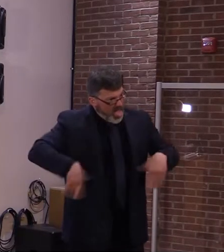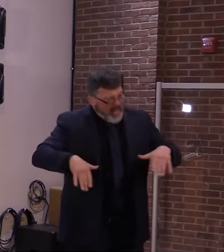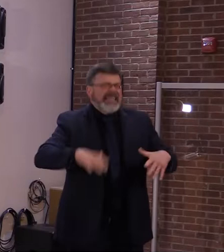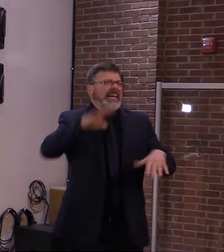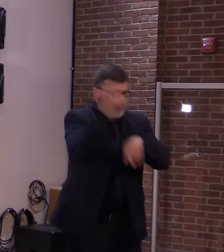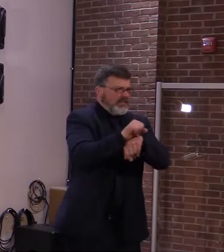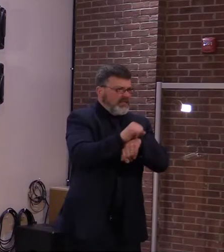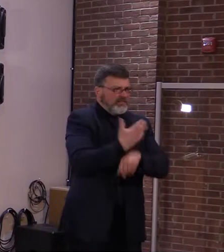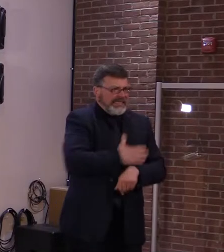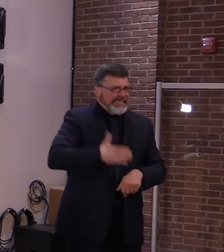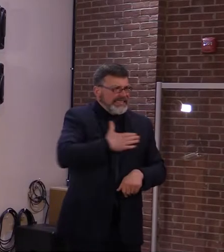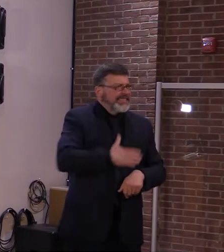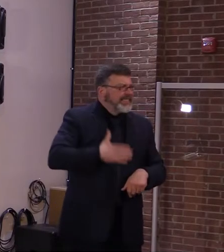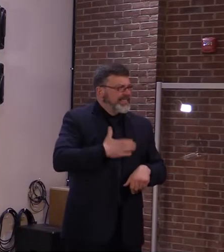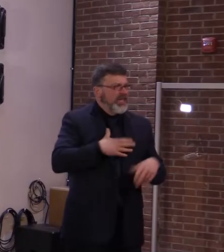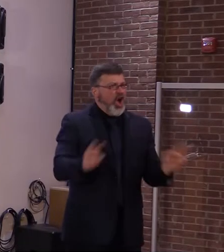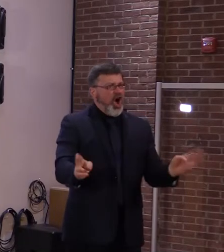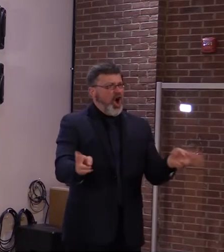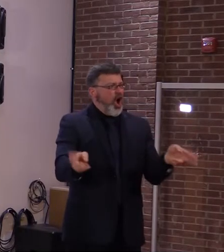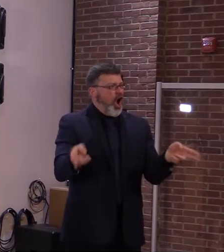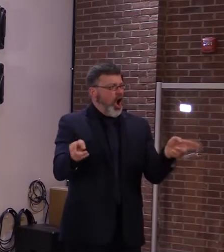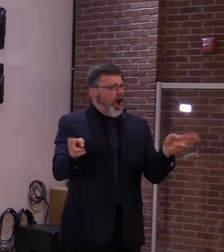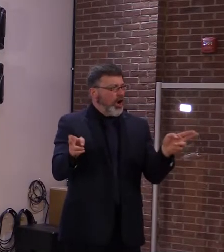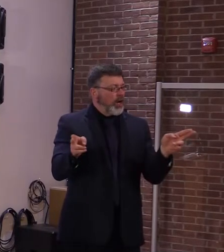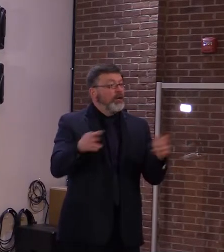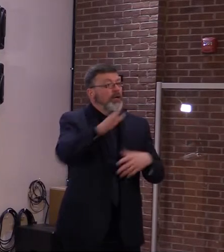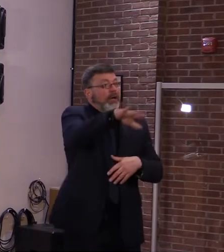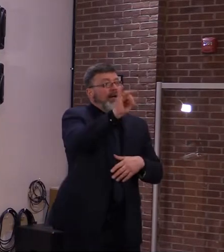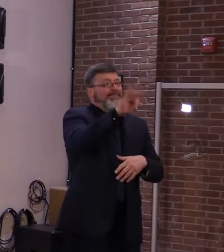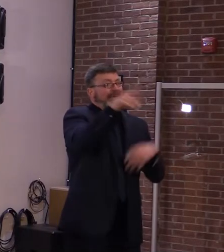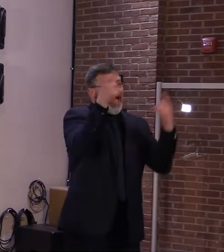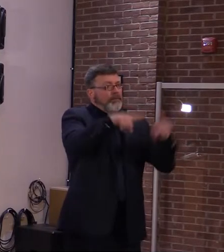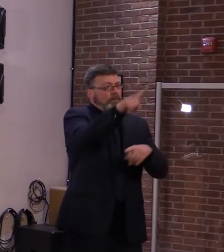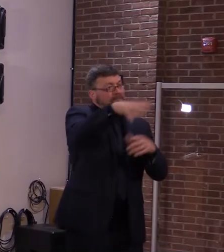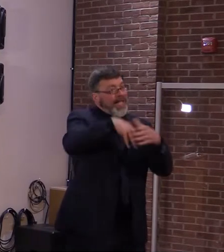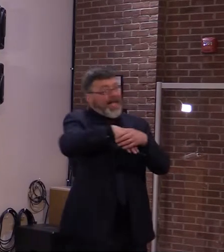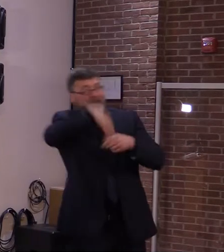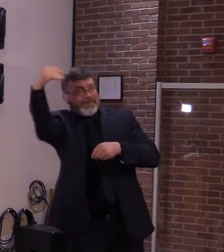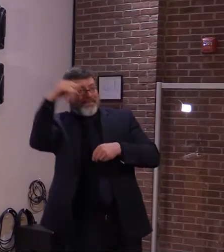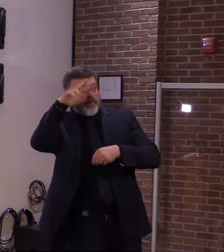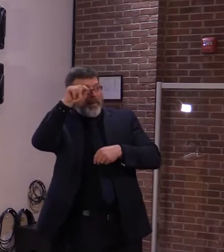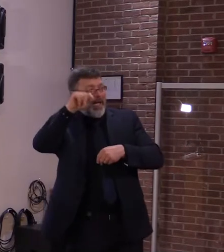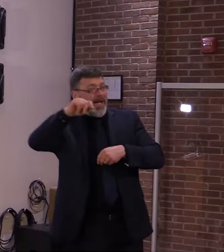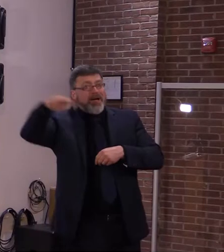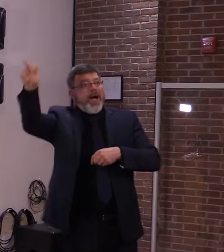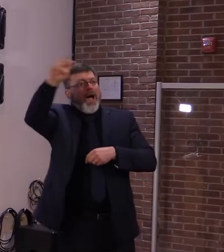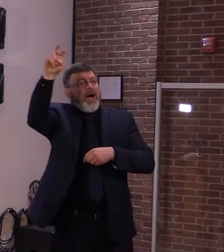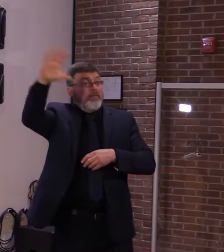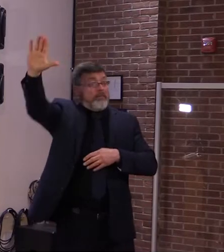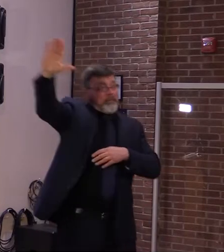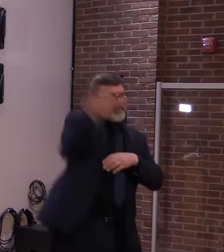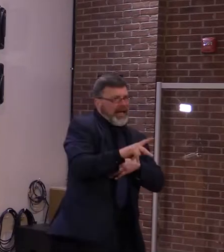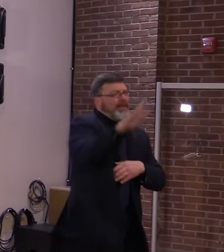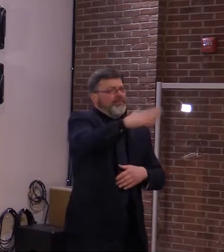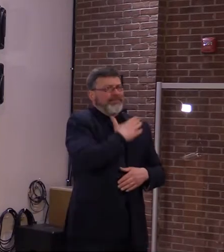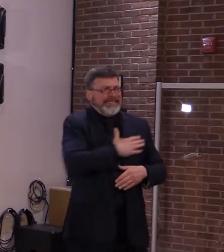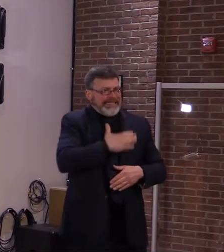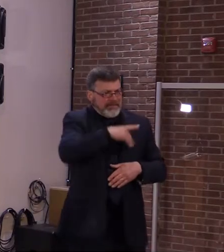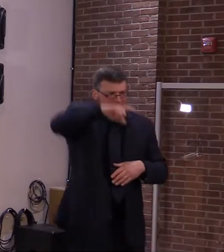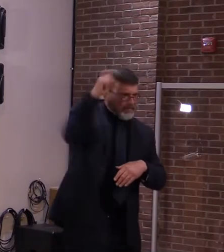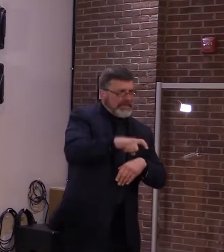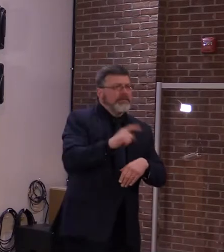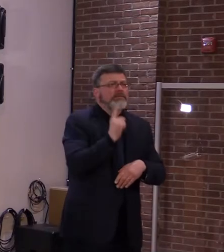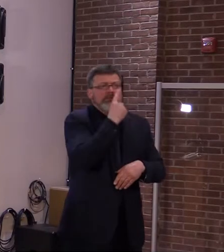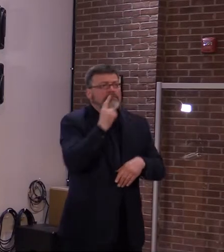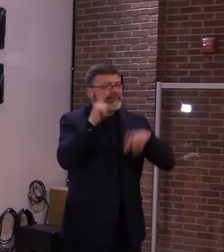return. Test opportunities are widespread and readily available. As you just heard, on the